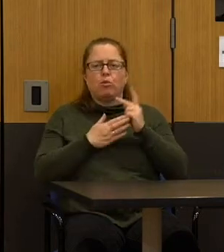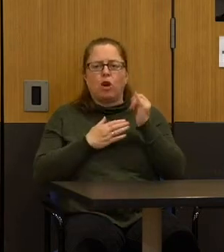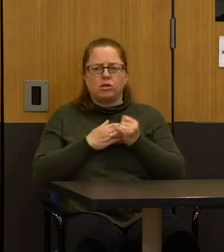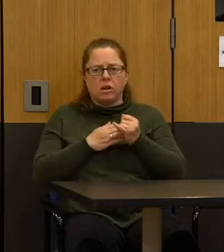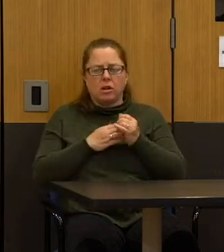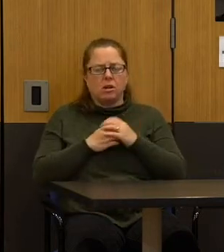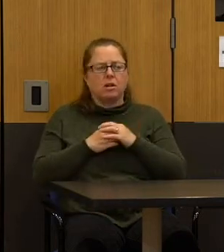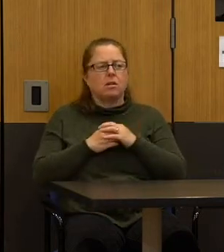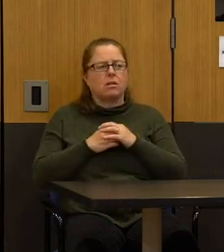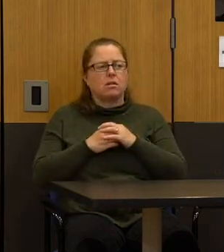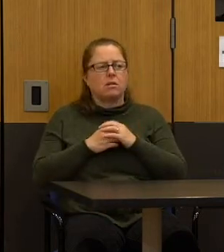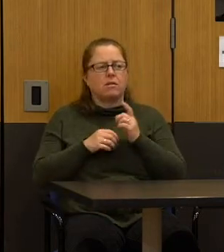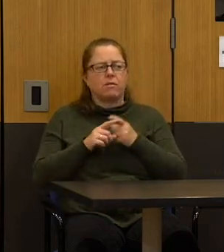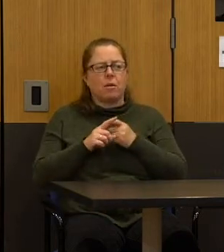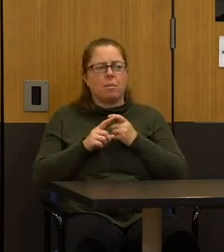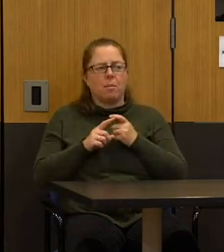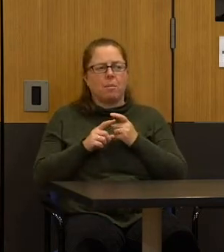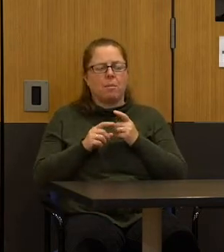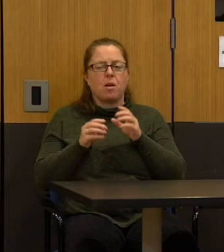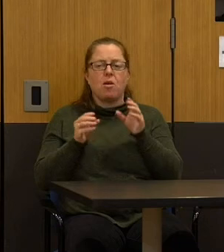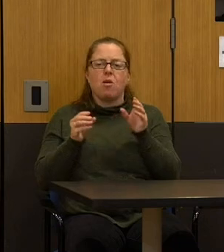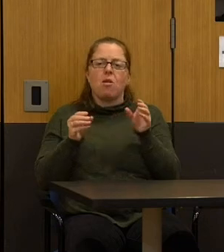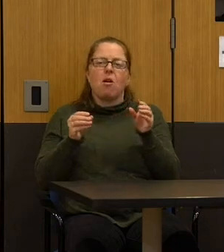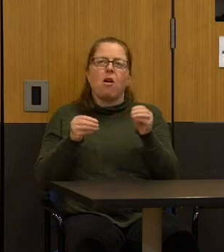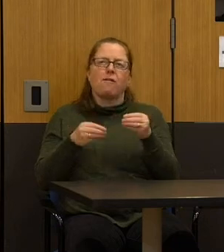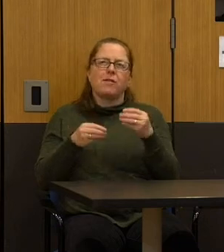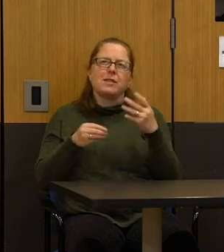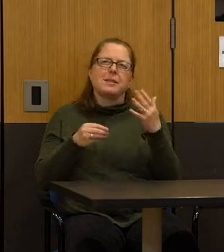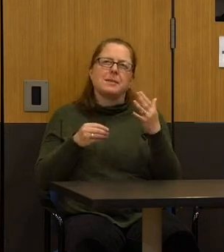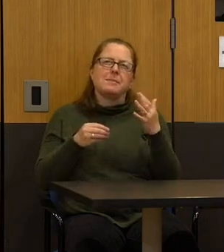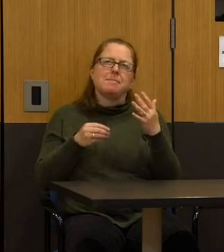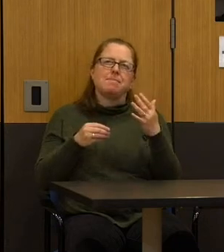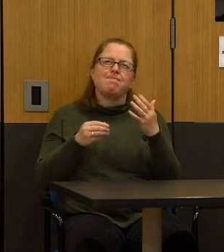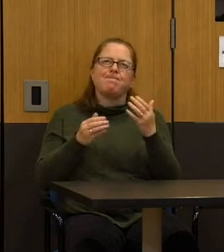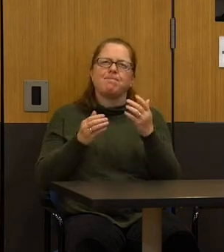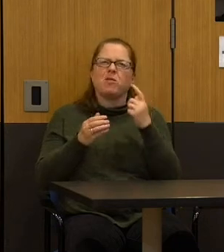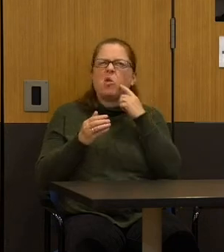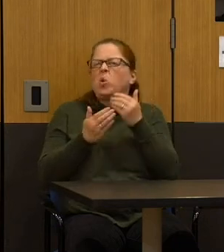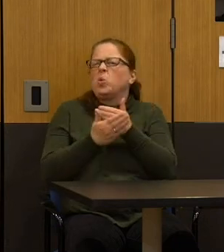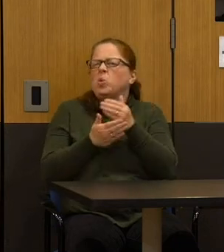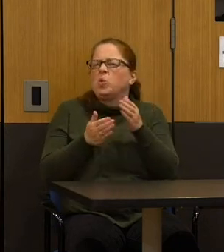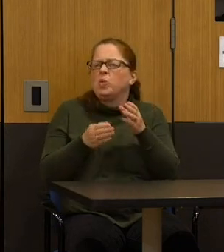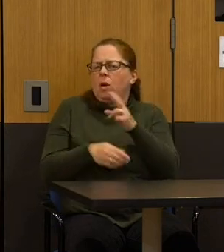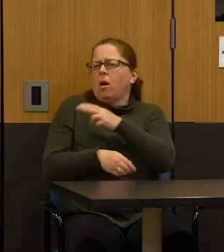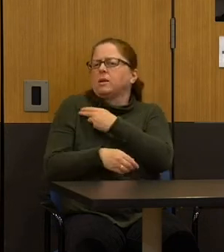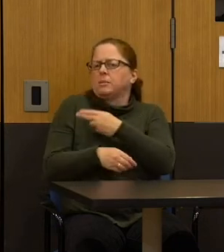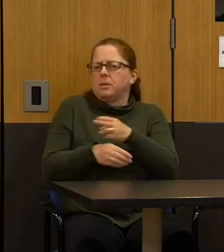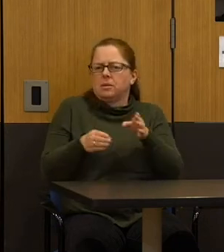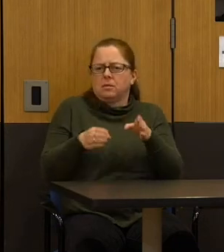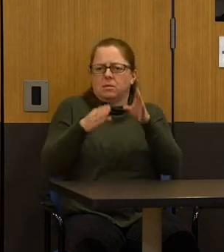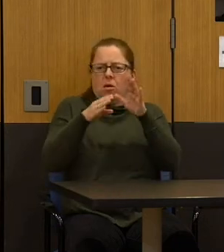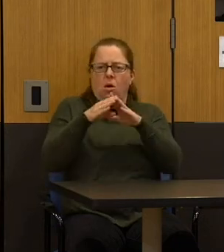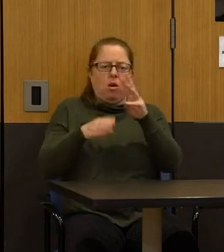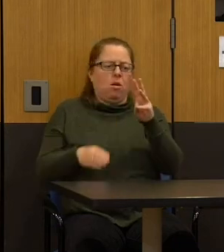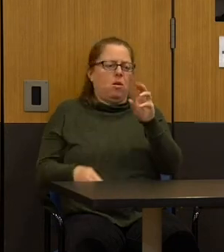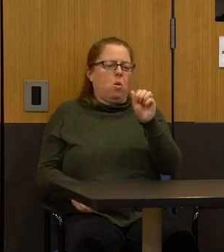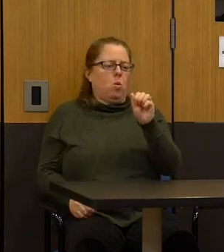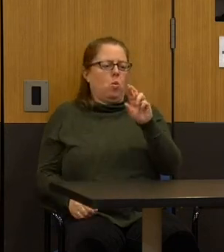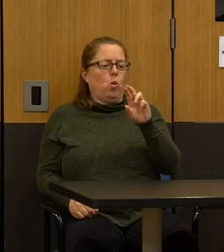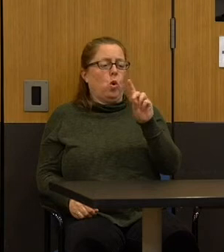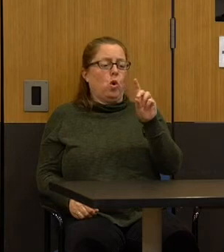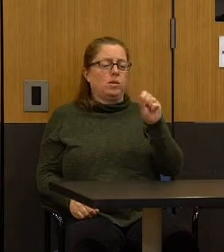office of a new hospital building built on Ward Island in the East